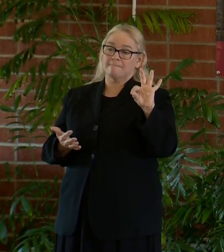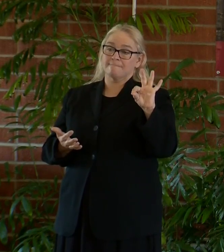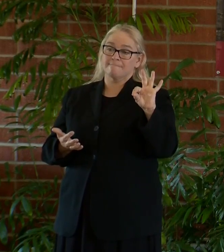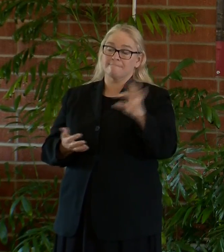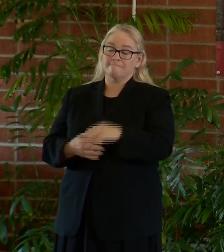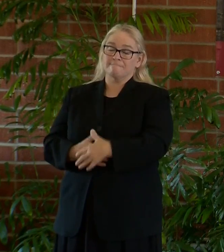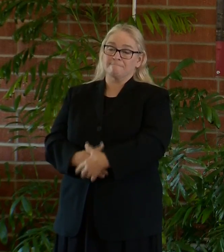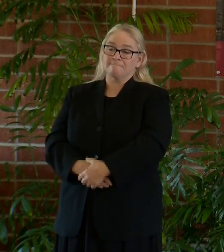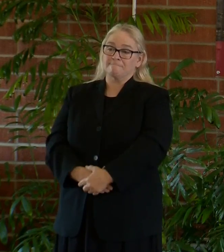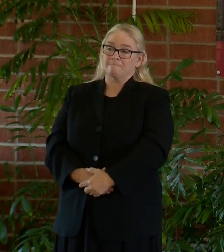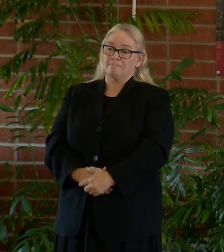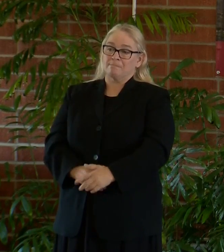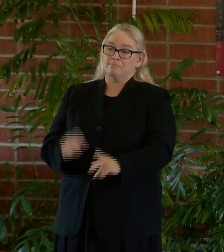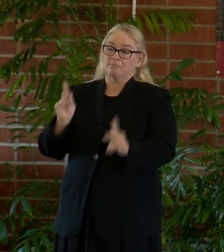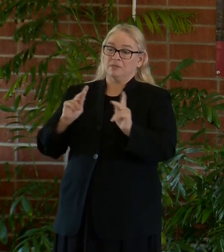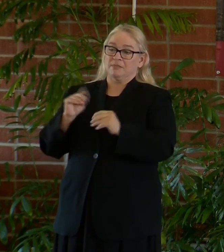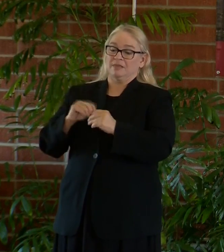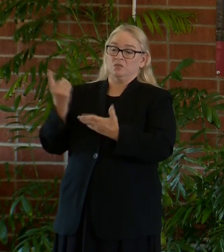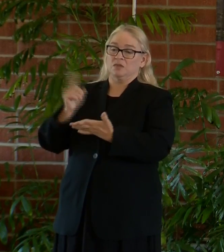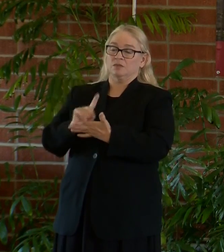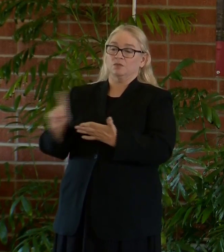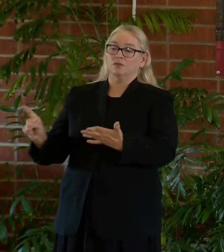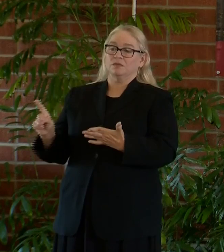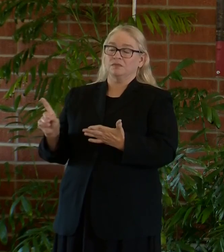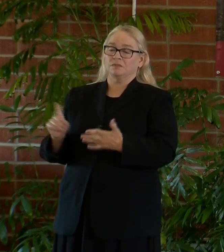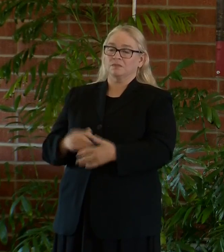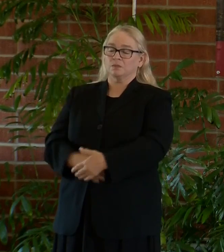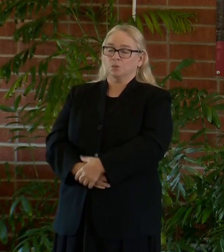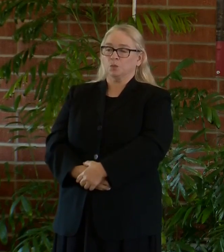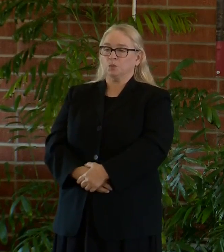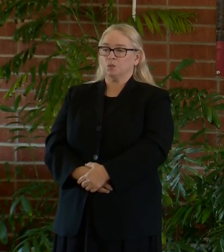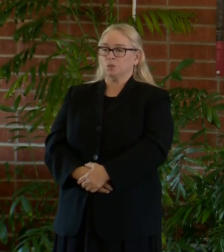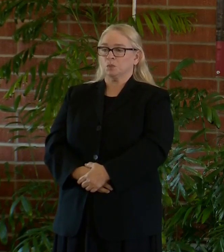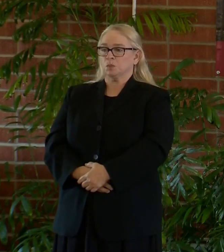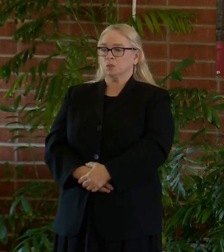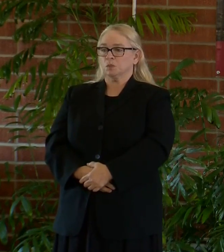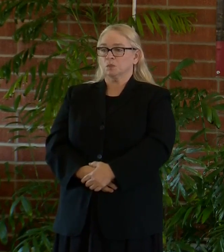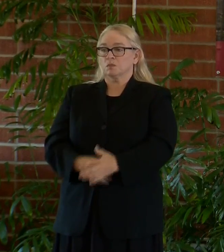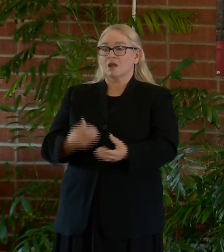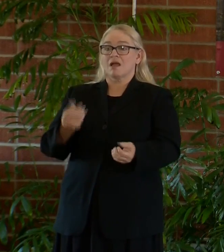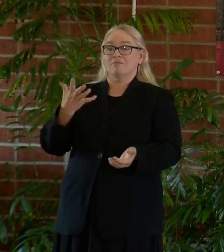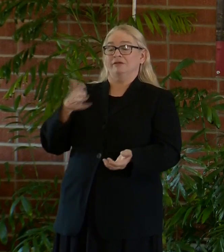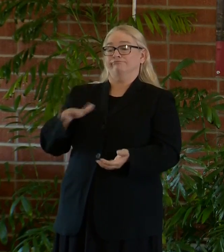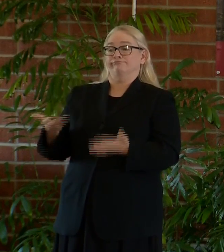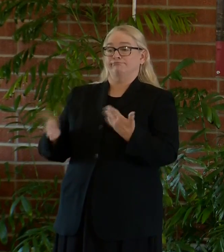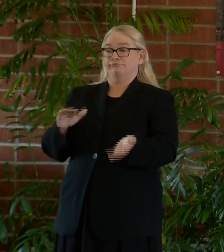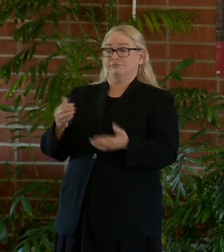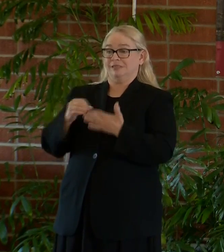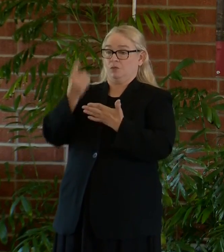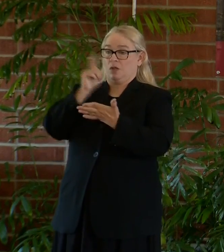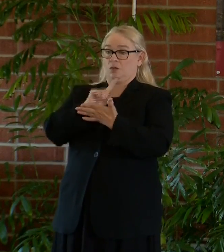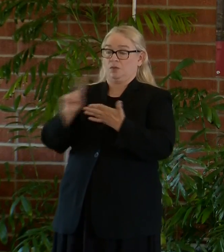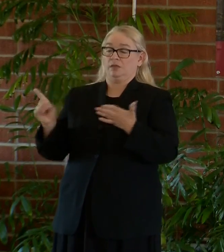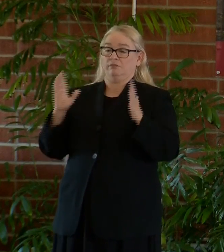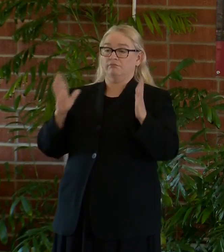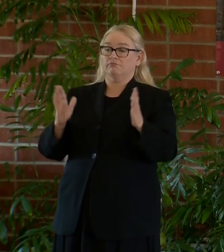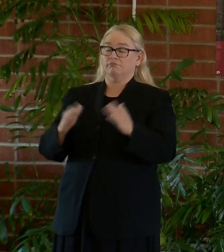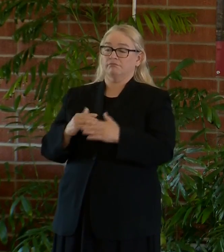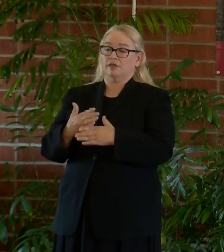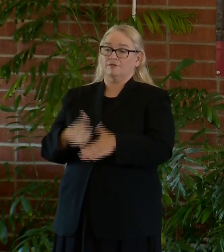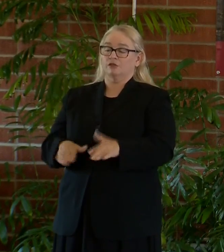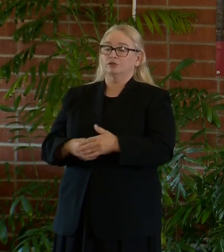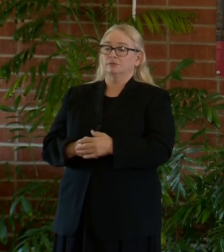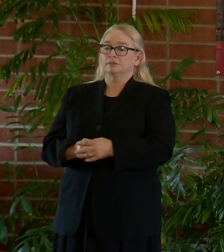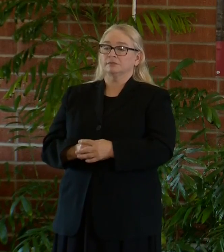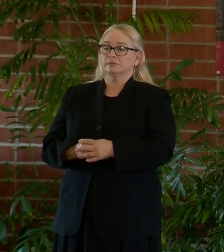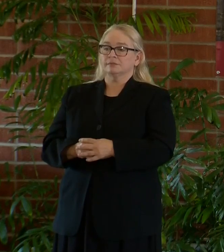9,859 cases over a 7-day period. Number of deaths over a 7-day period has increased from